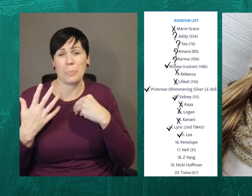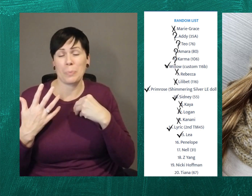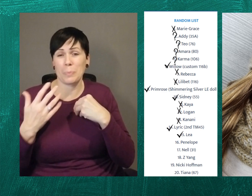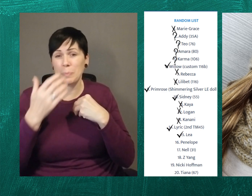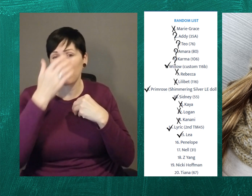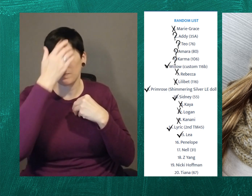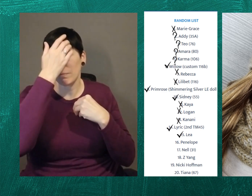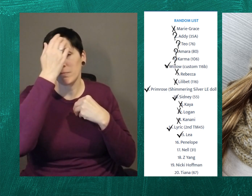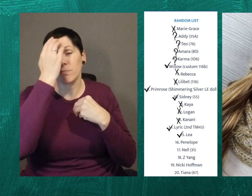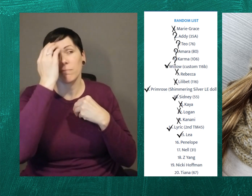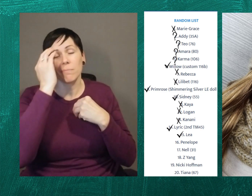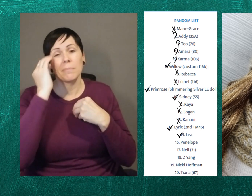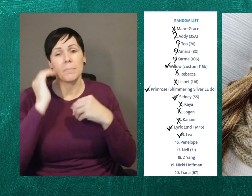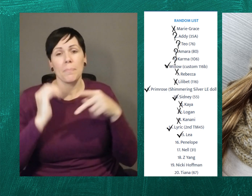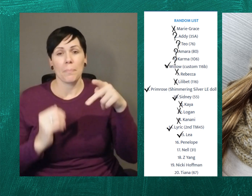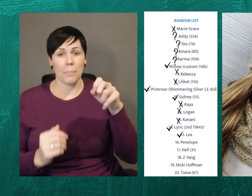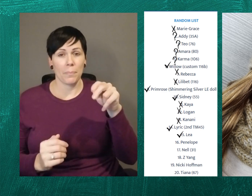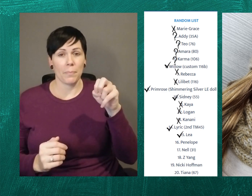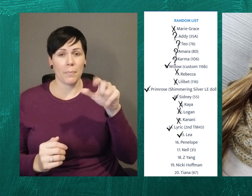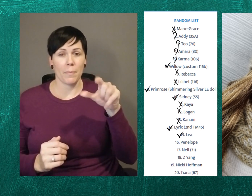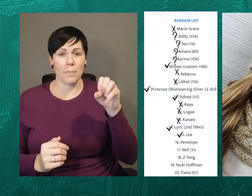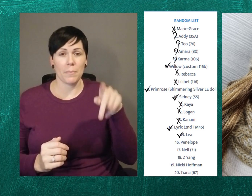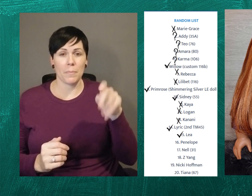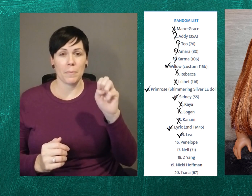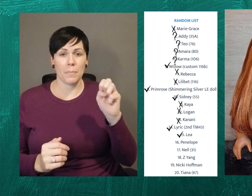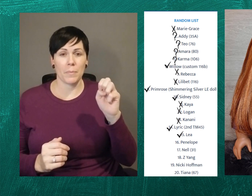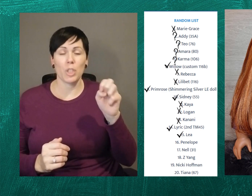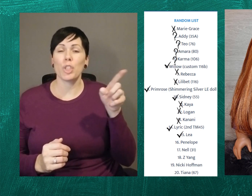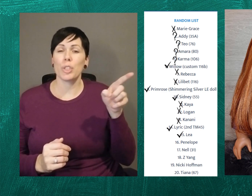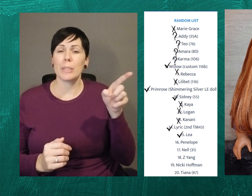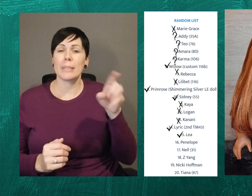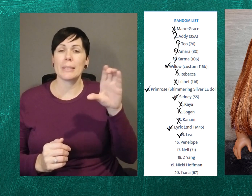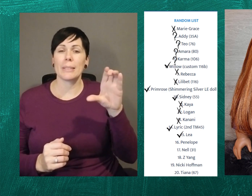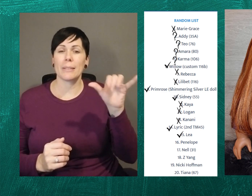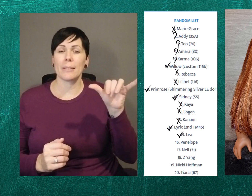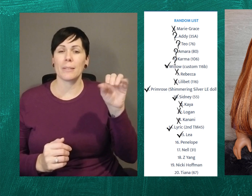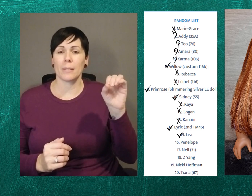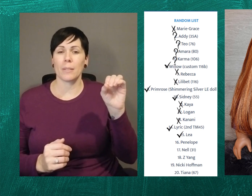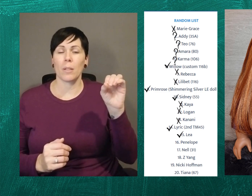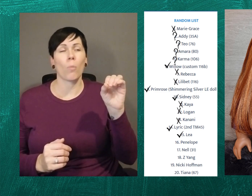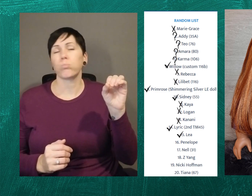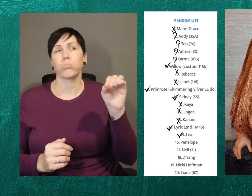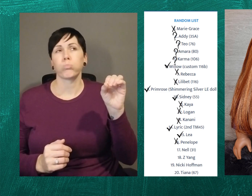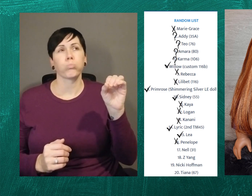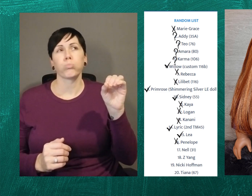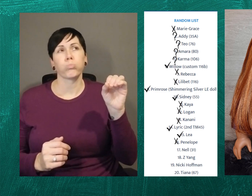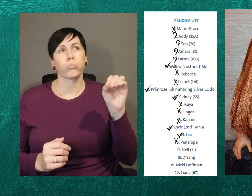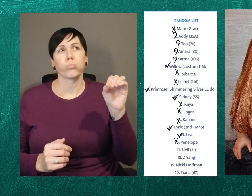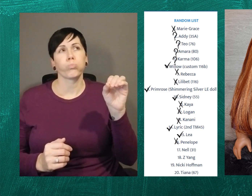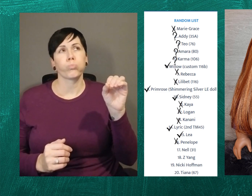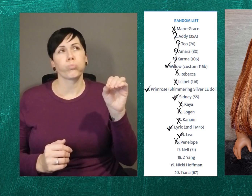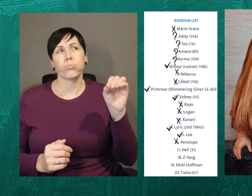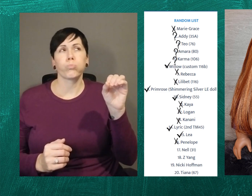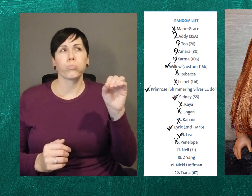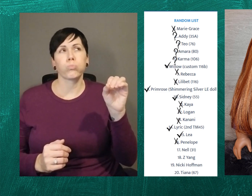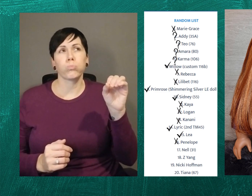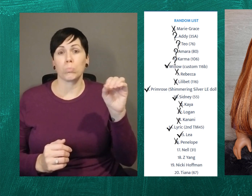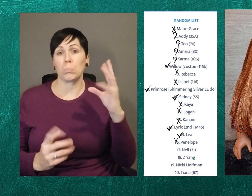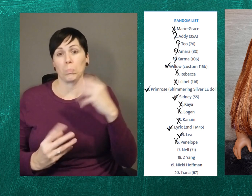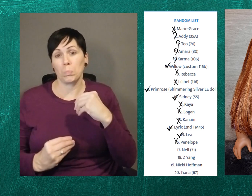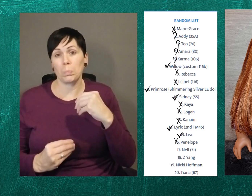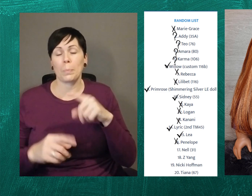stunning doll. Yeah, probably. Penelope is a custom. No, just because there